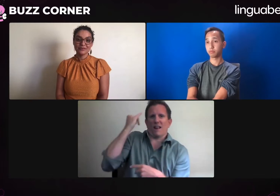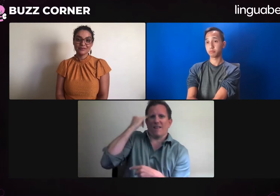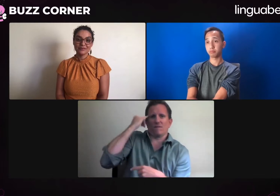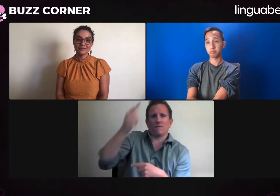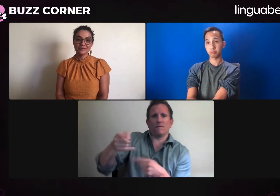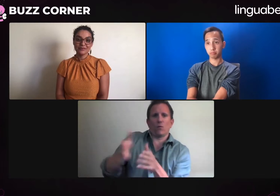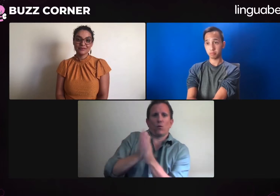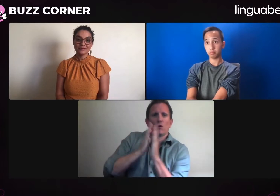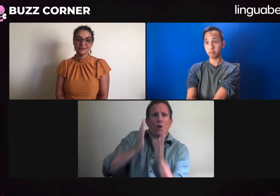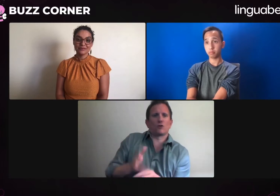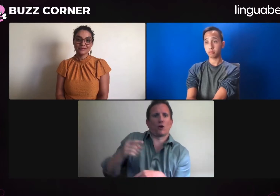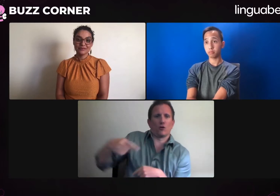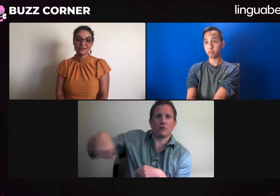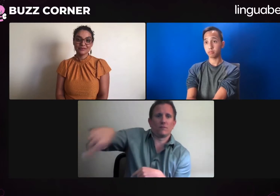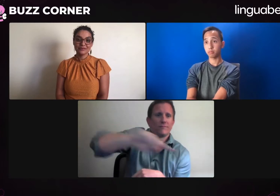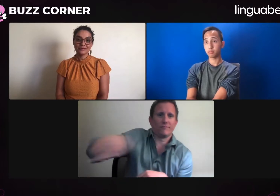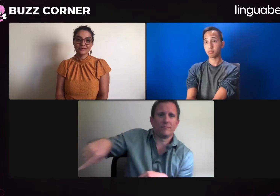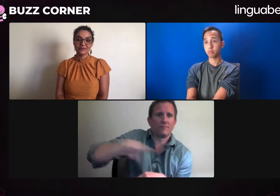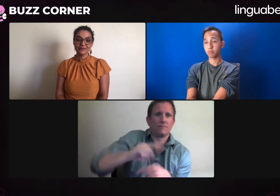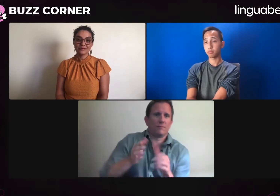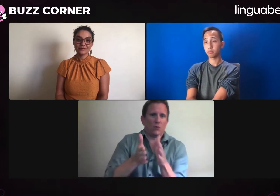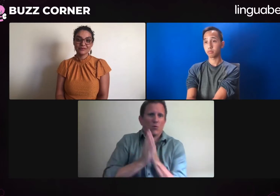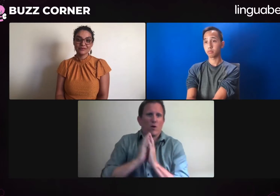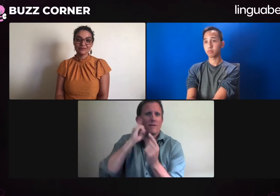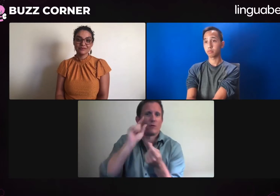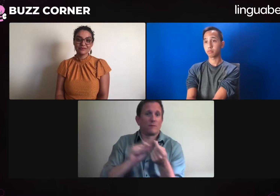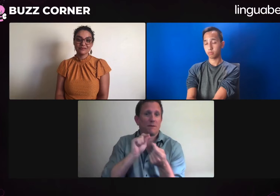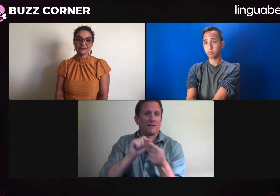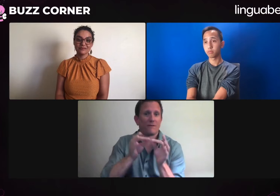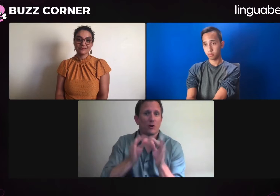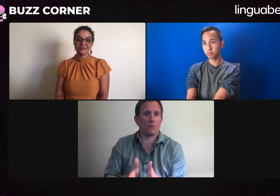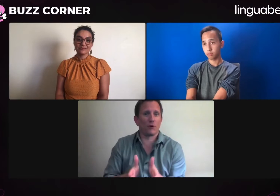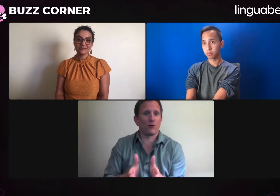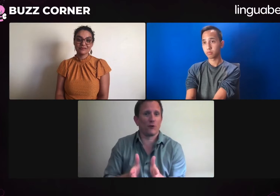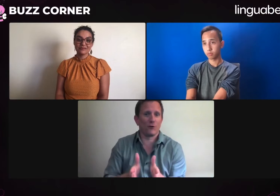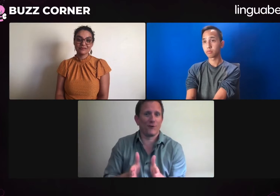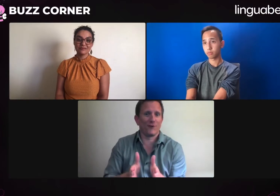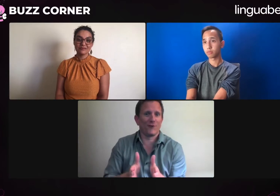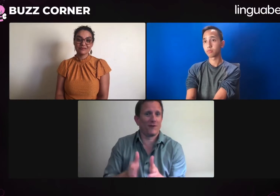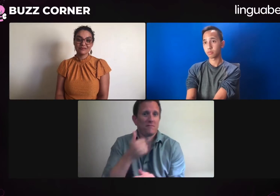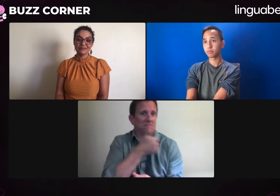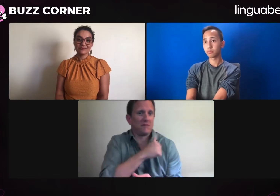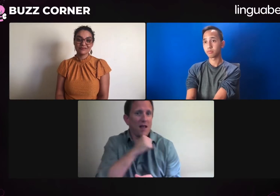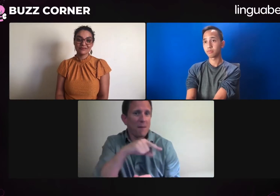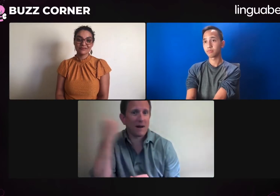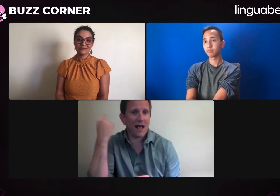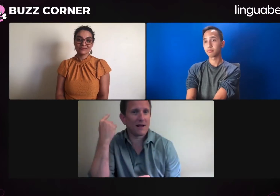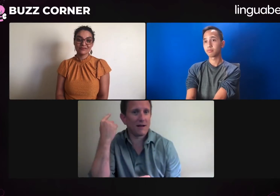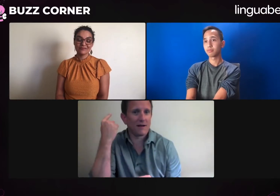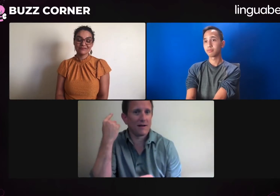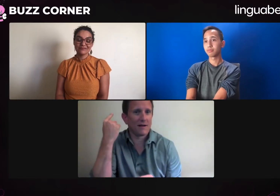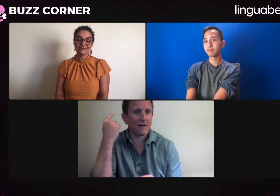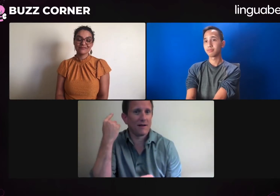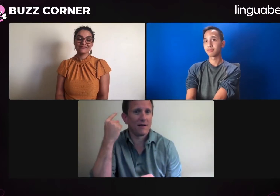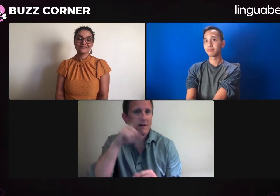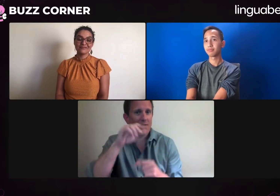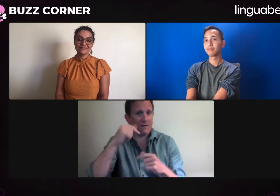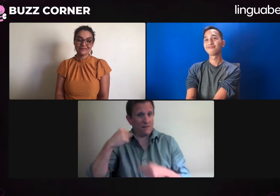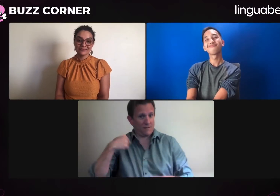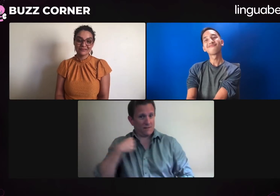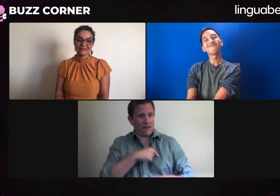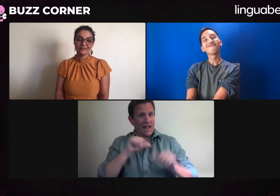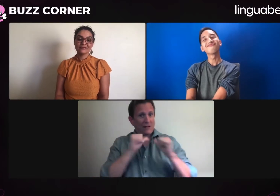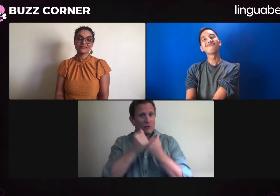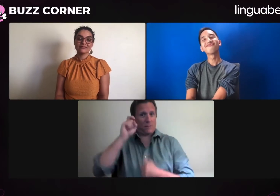actually two components here. So if the requester, for example, requests a specific interpreter who is